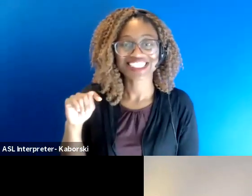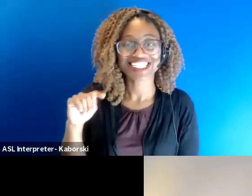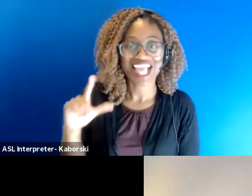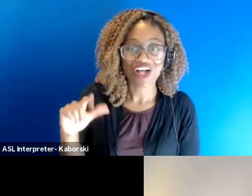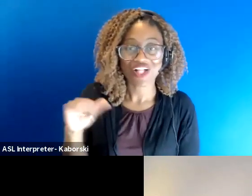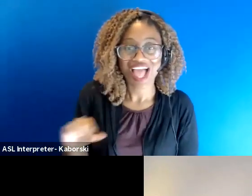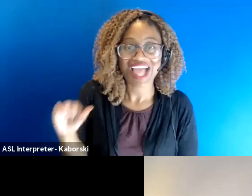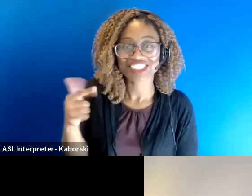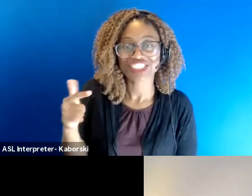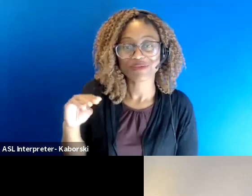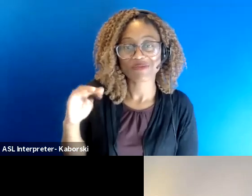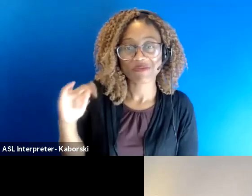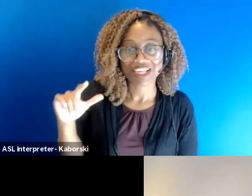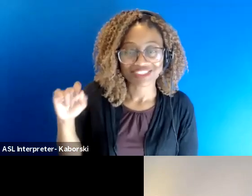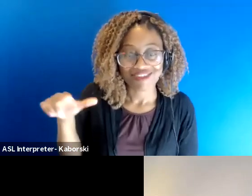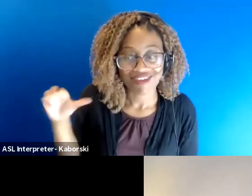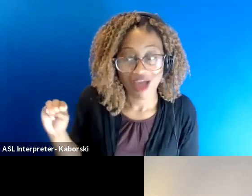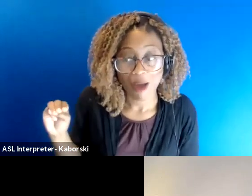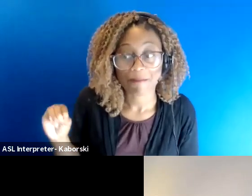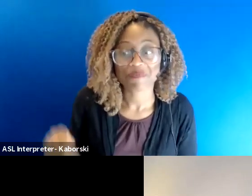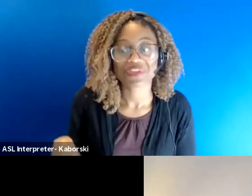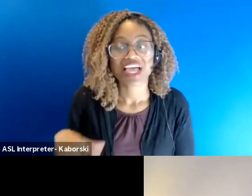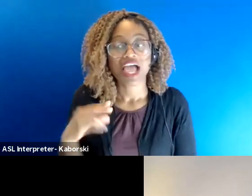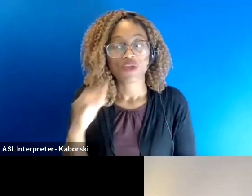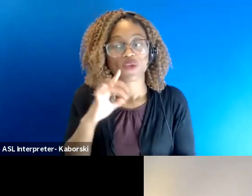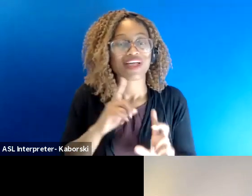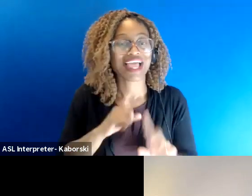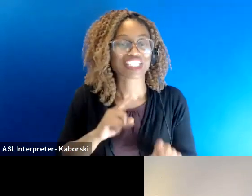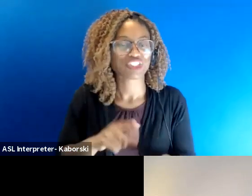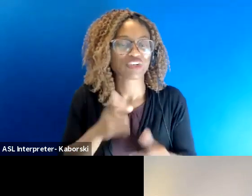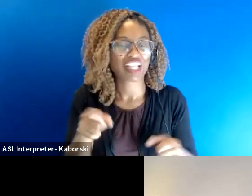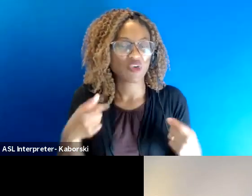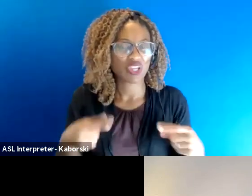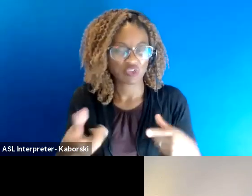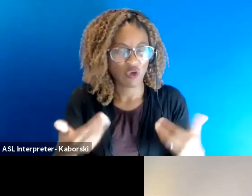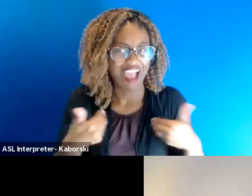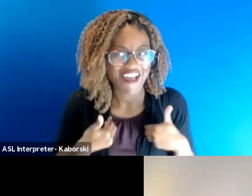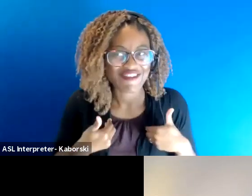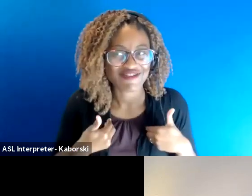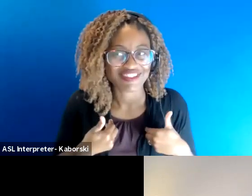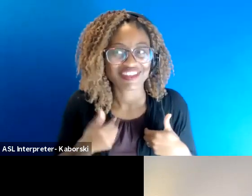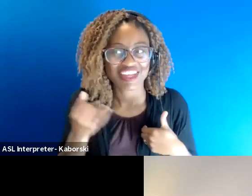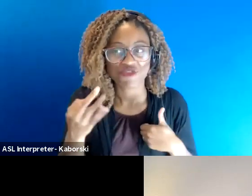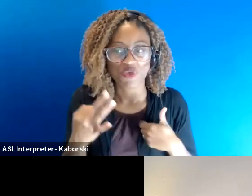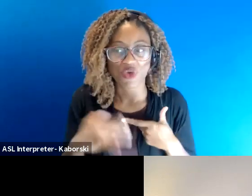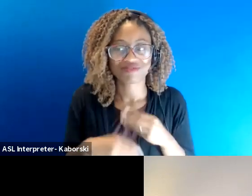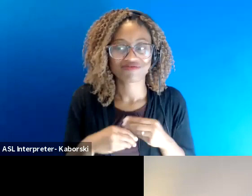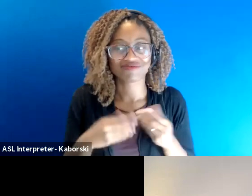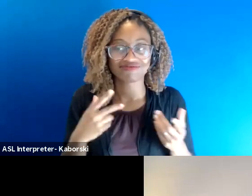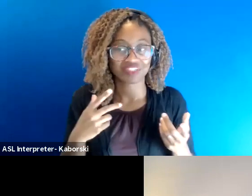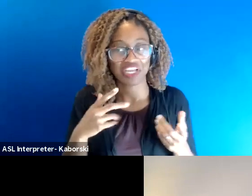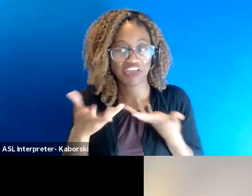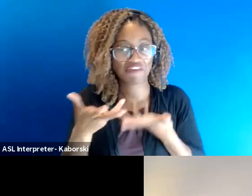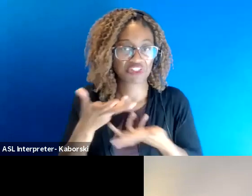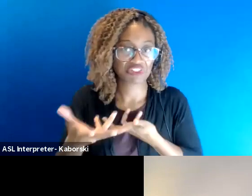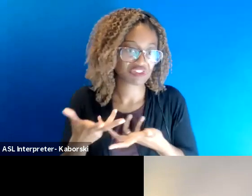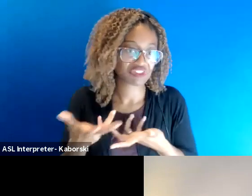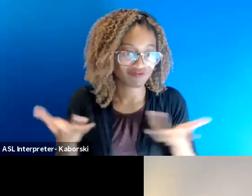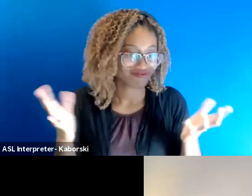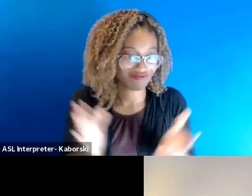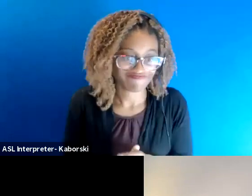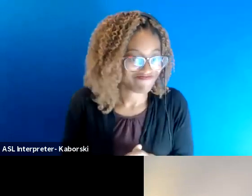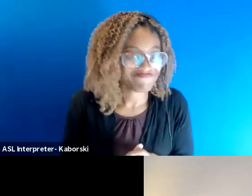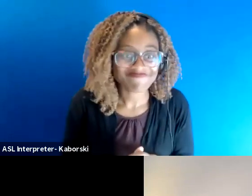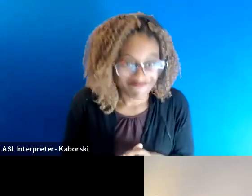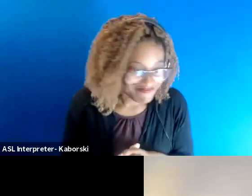usprotectingusatl@gmail.com, and we will answer any questions that you have, or if you want to have a conversation.